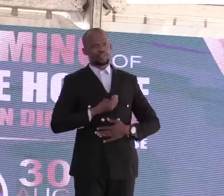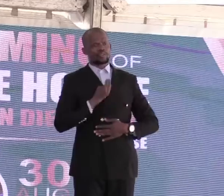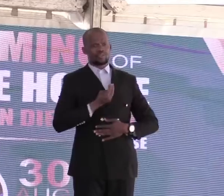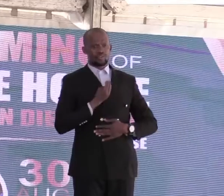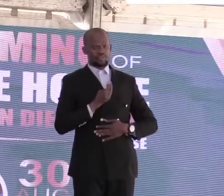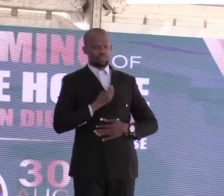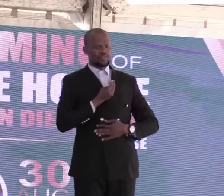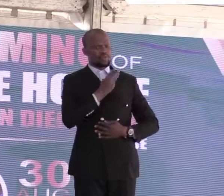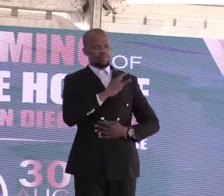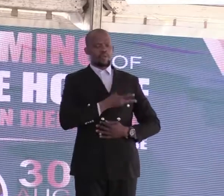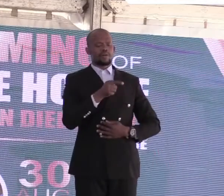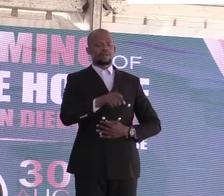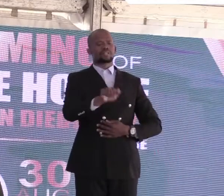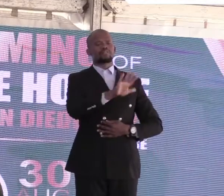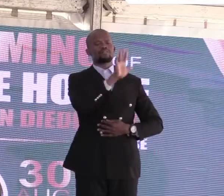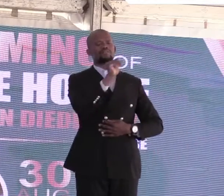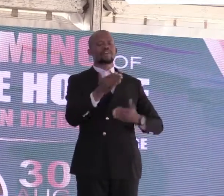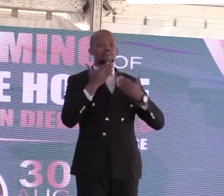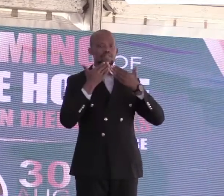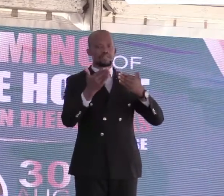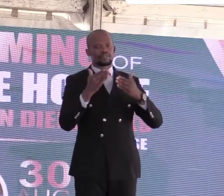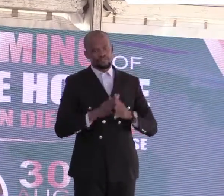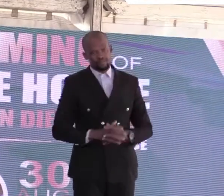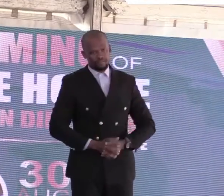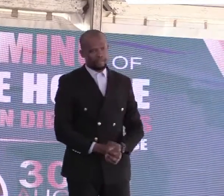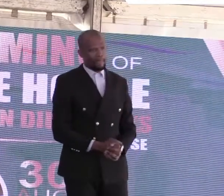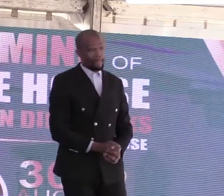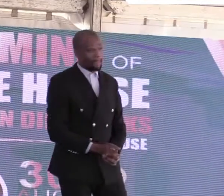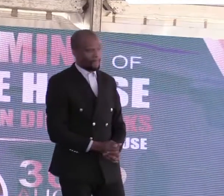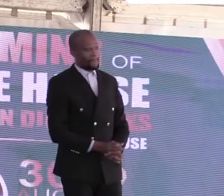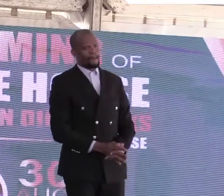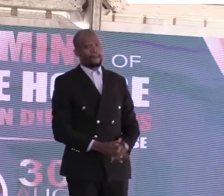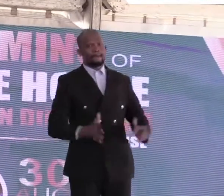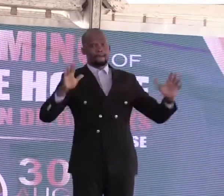time immemorial. Thank you.